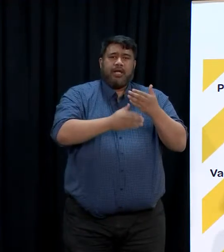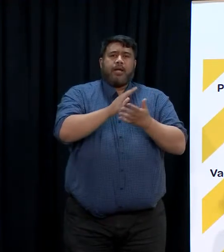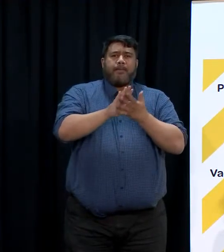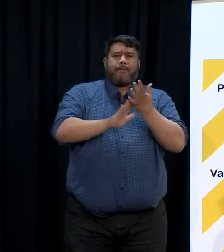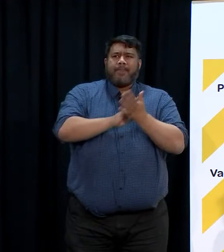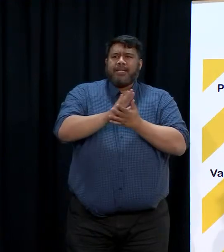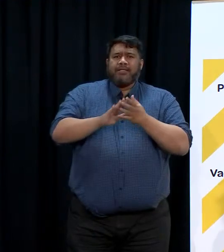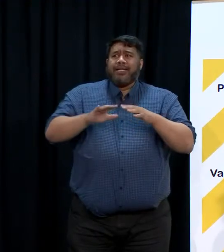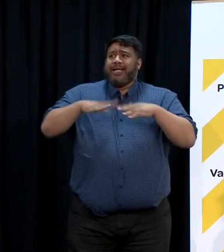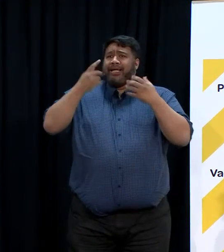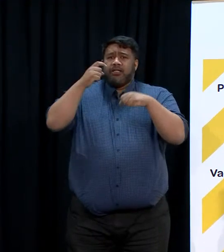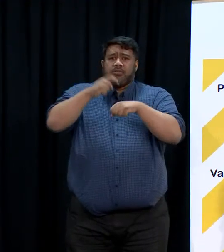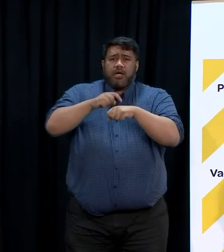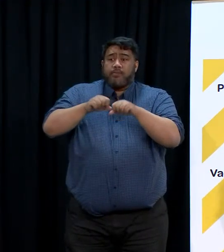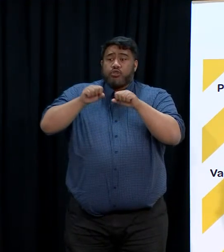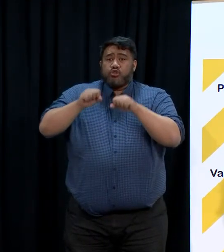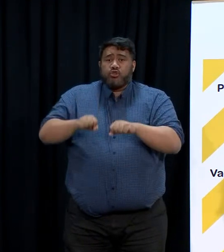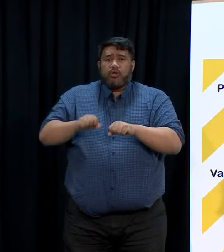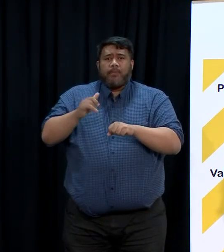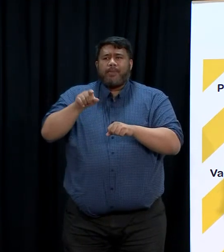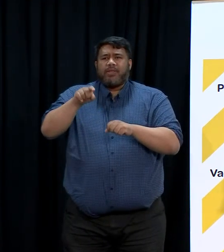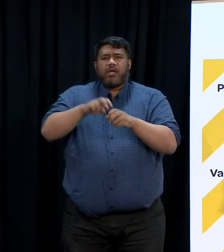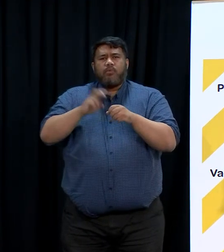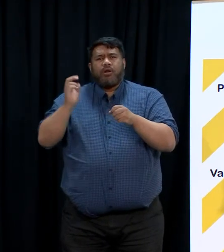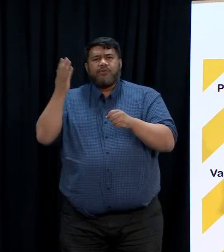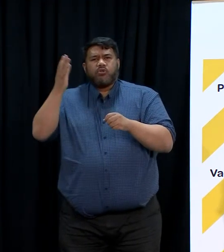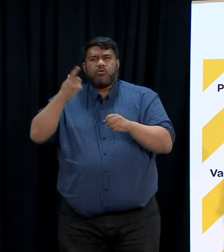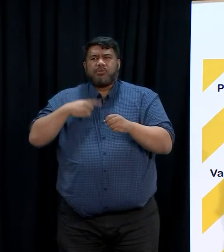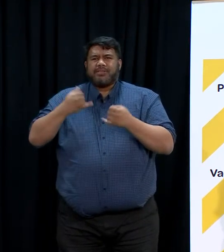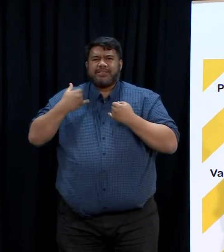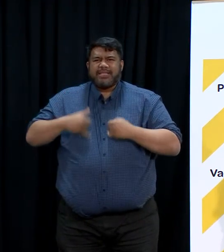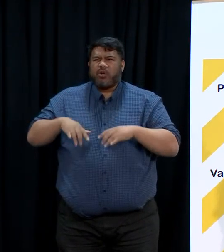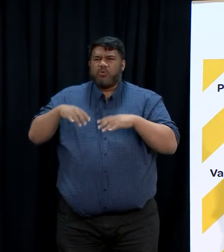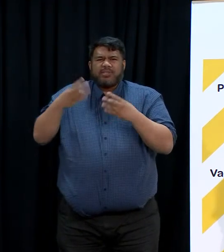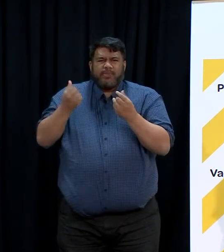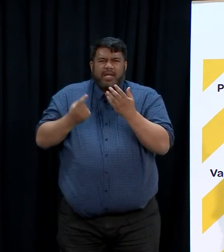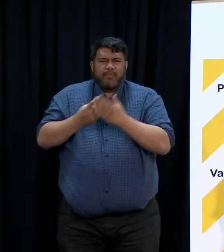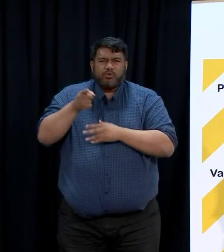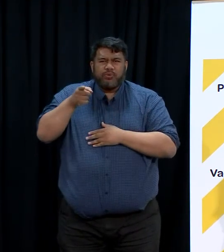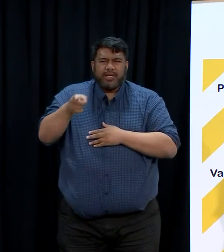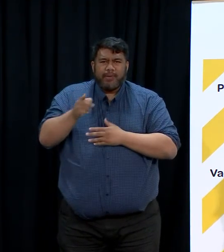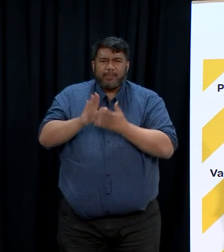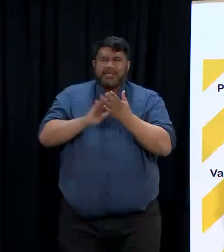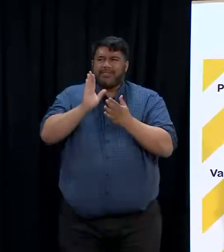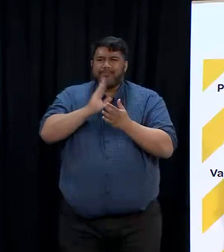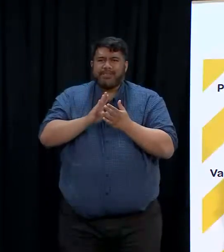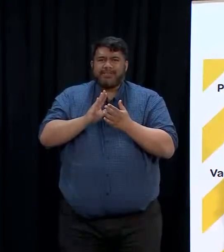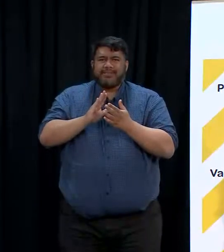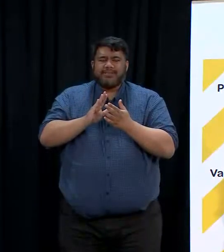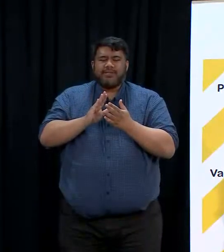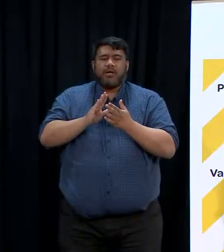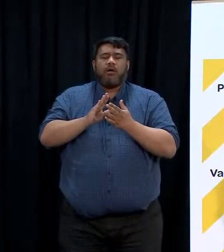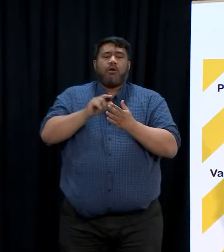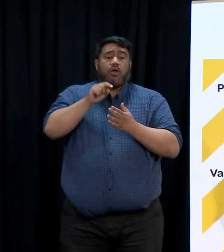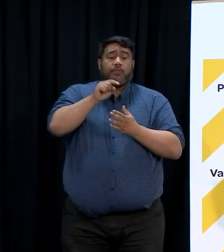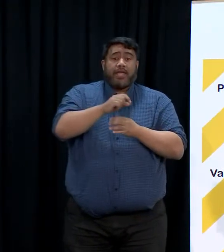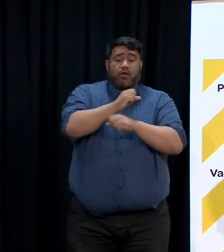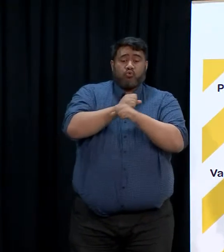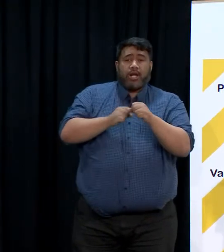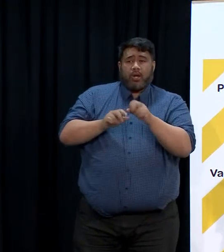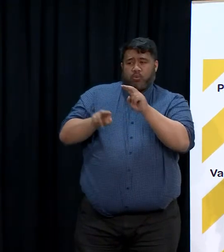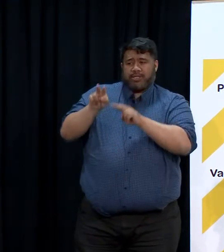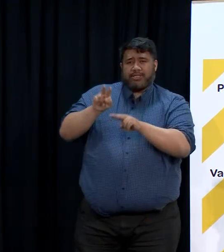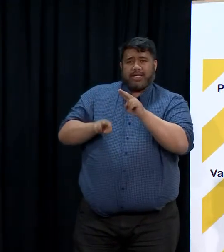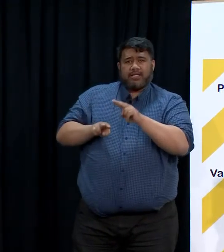any year where a student's attendance or performance in exams is affected by illness or injury. This grade is worked out based on